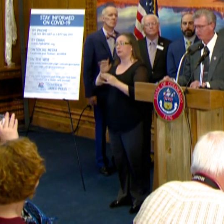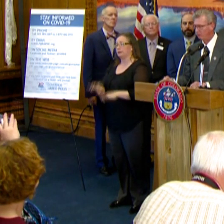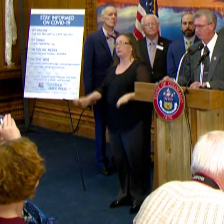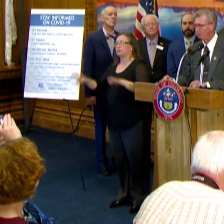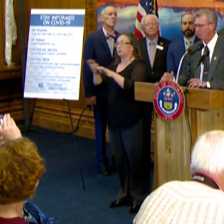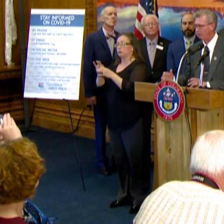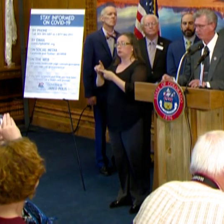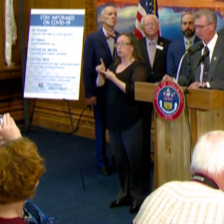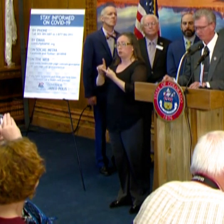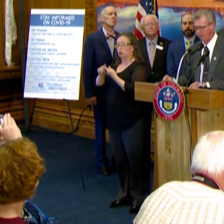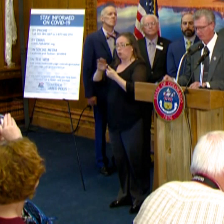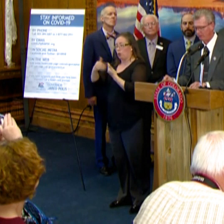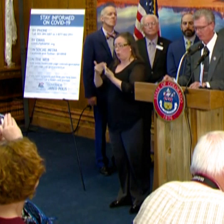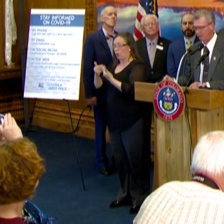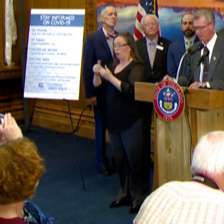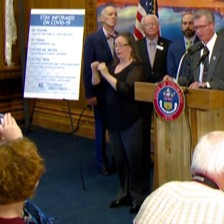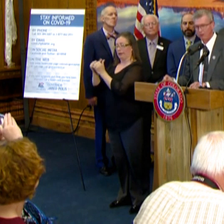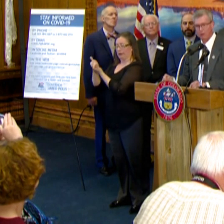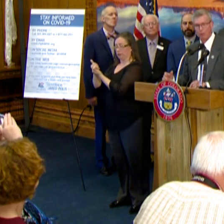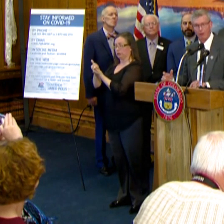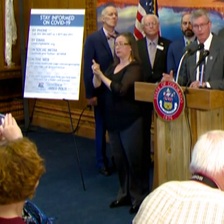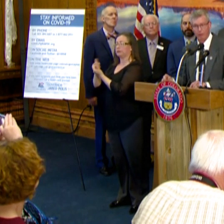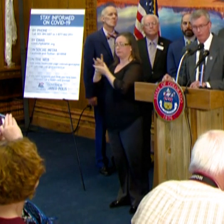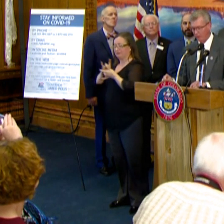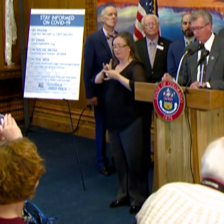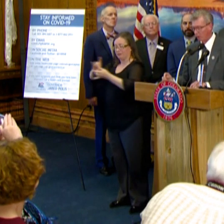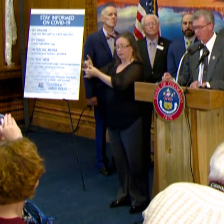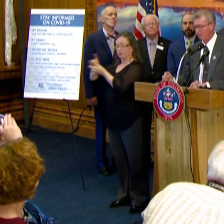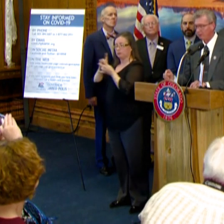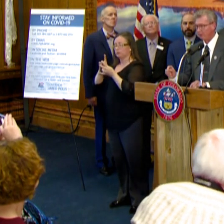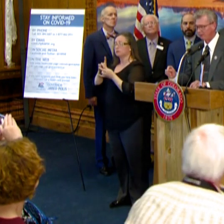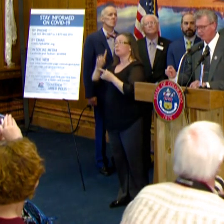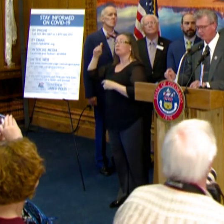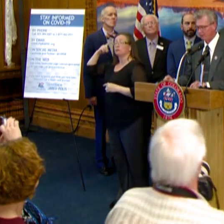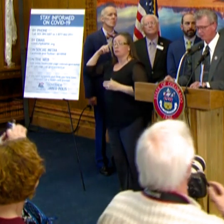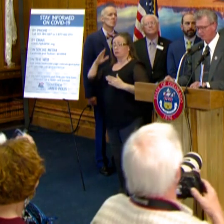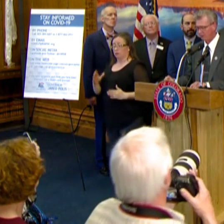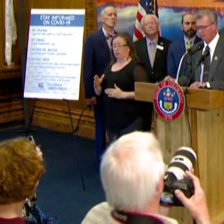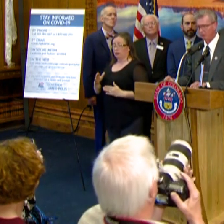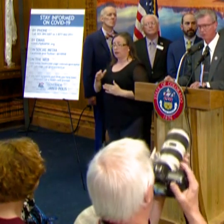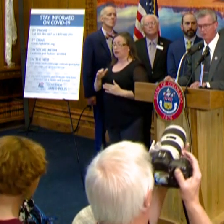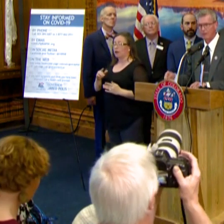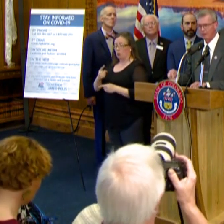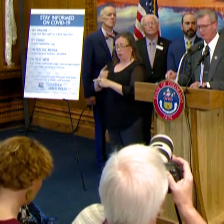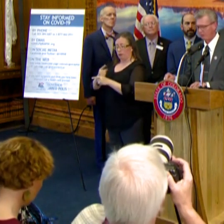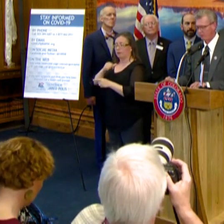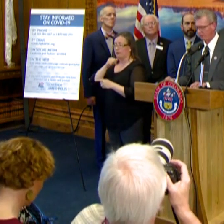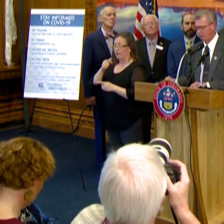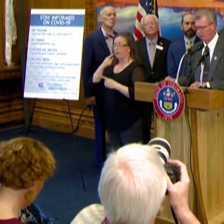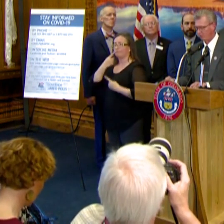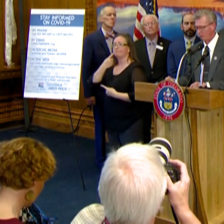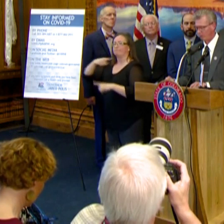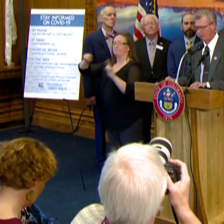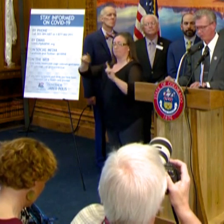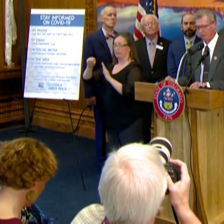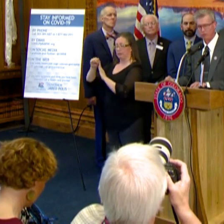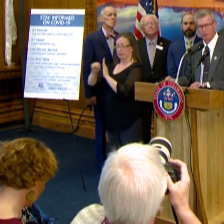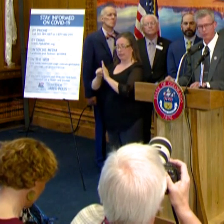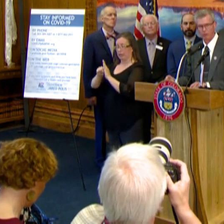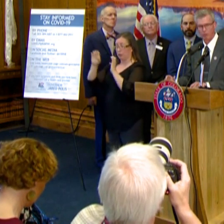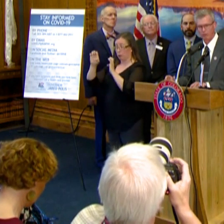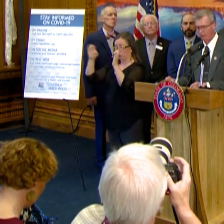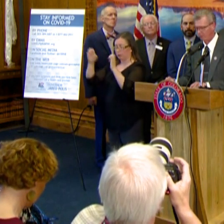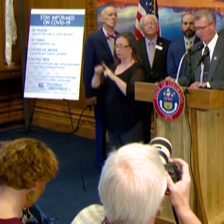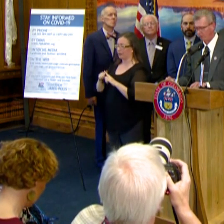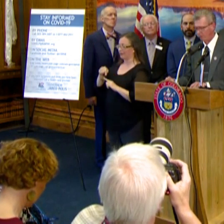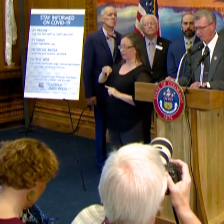departments and agencies involved in COVID-19. While the governor has appropriately not declared a state of emergency, this step is an important step in